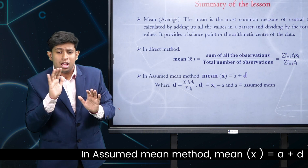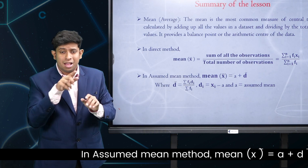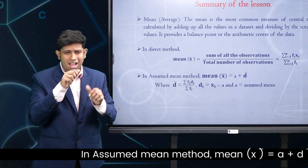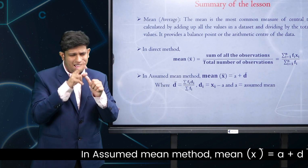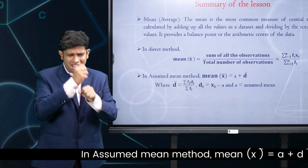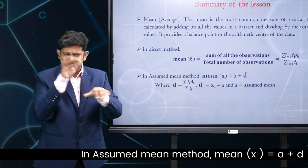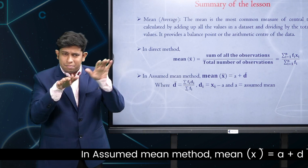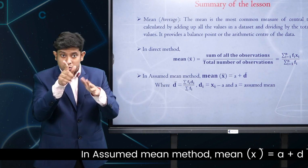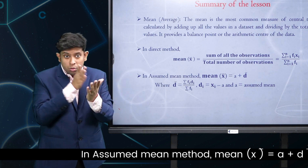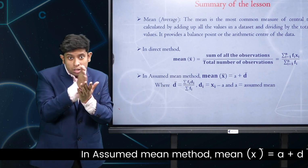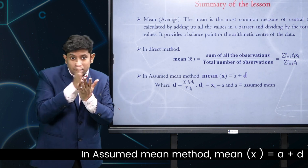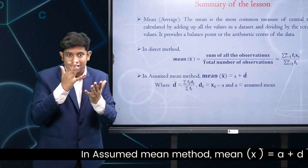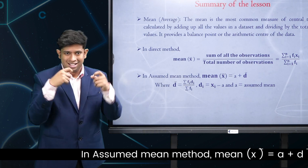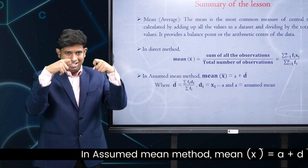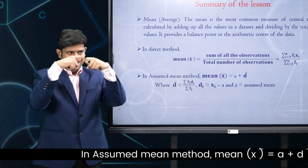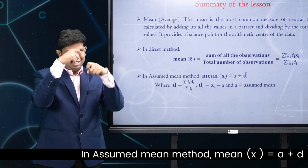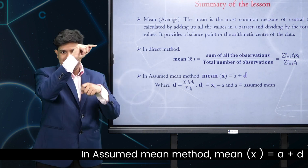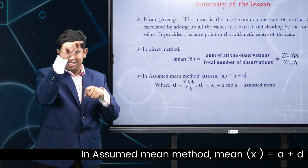to a plus d bar,